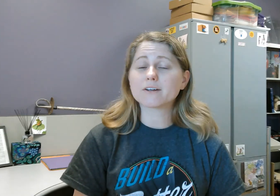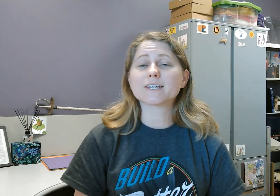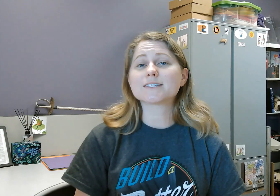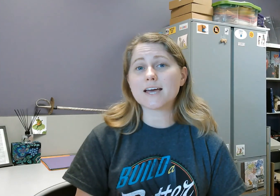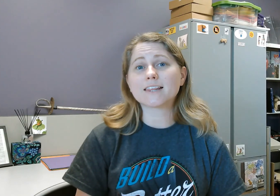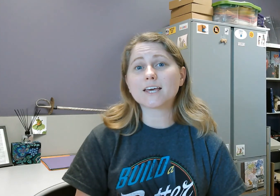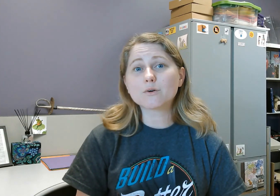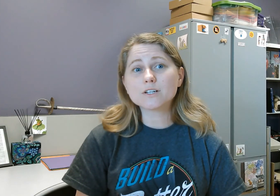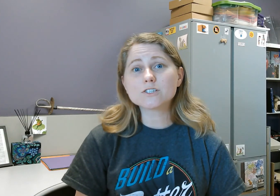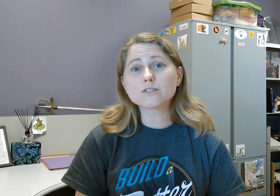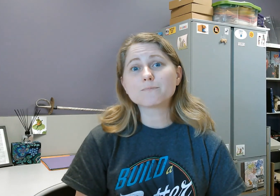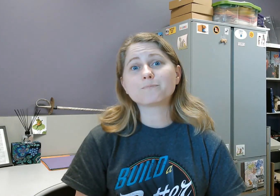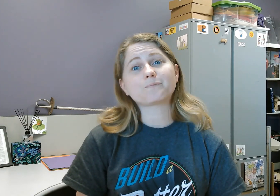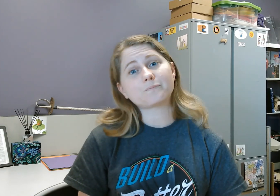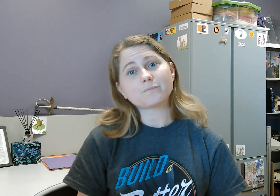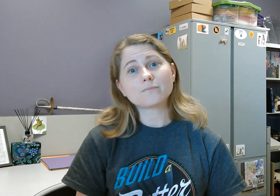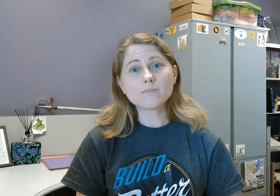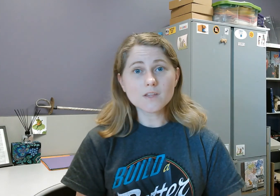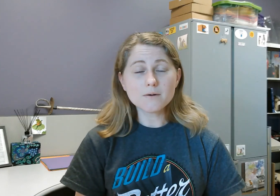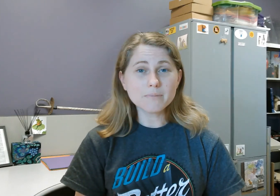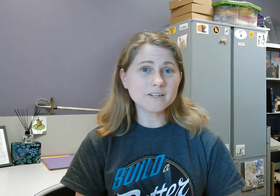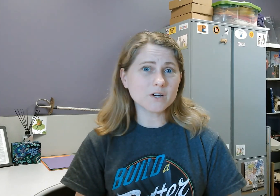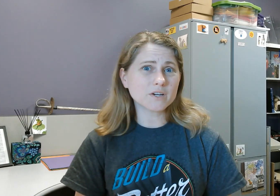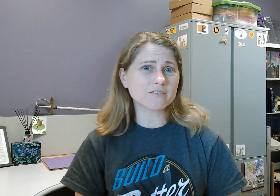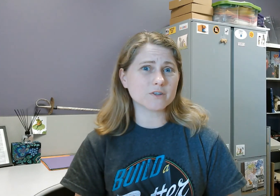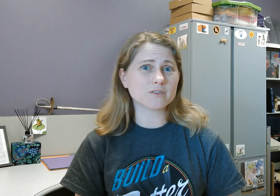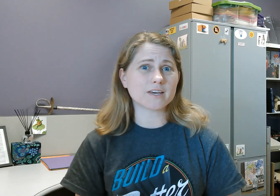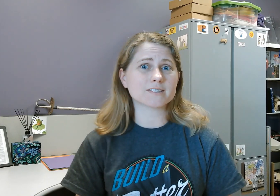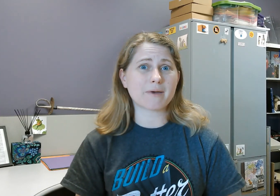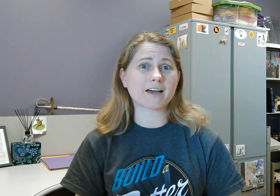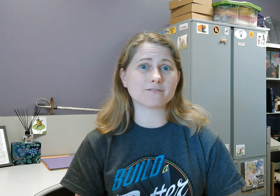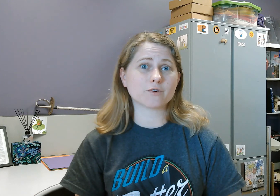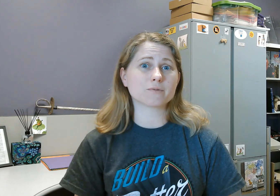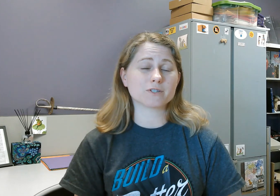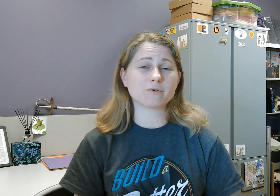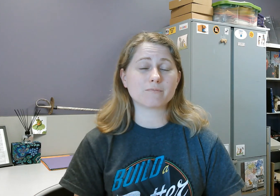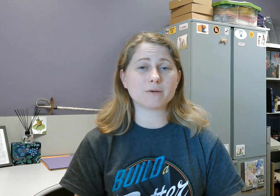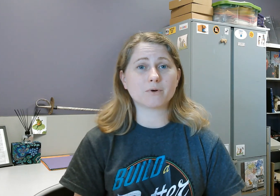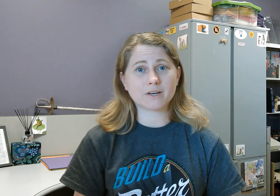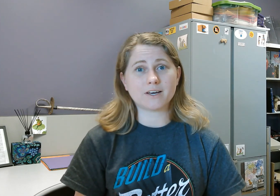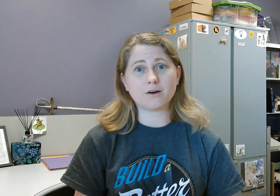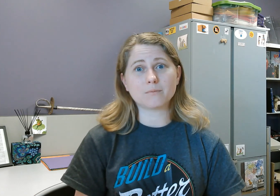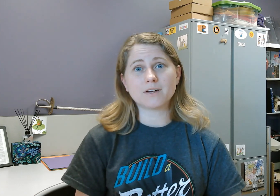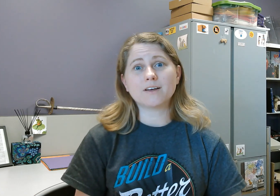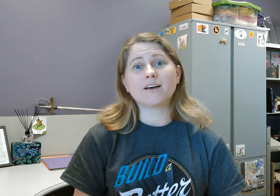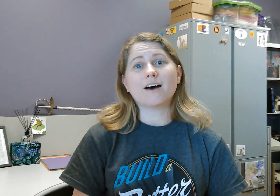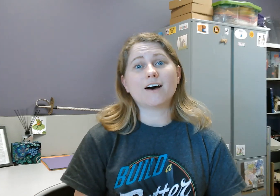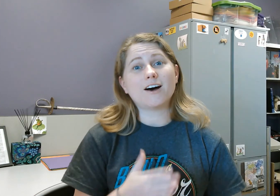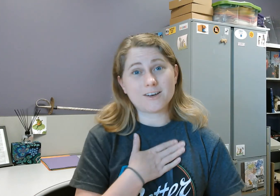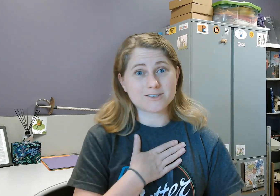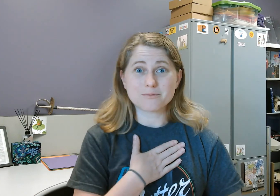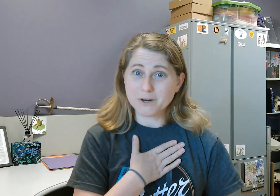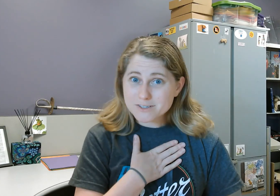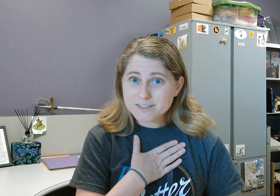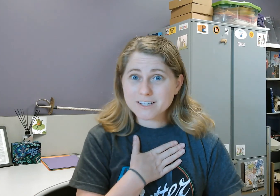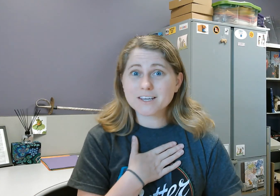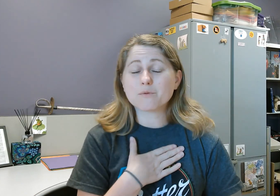American Sign Language, but knowing a few things back and forth between people can help. Also, personally, when